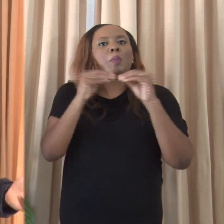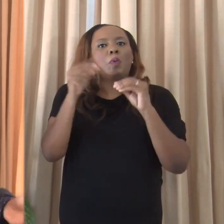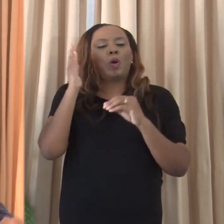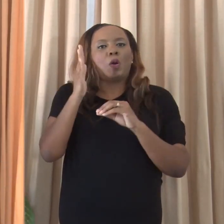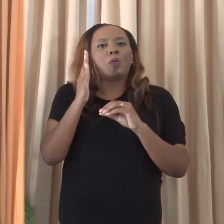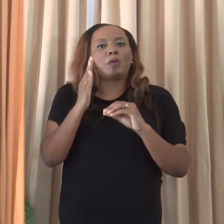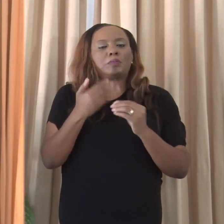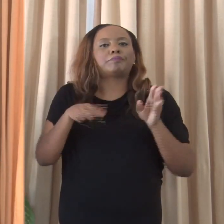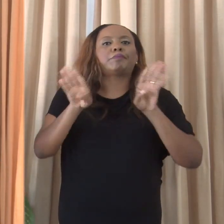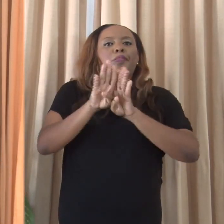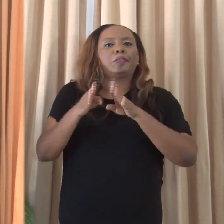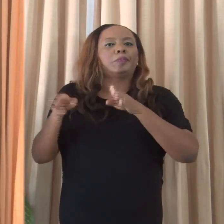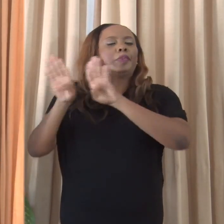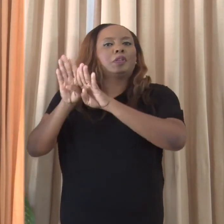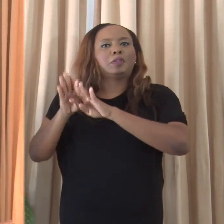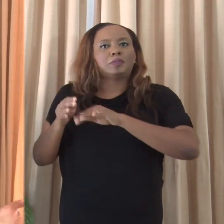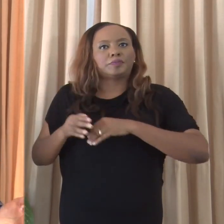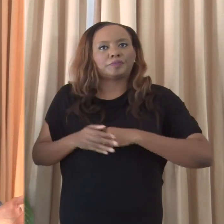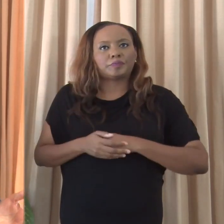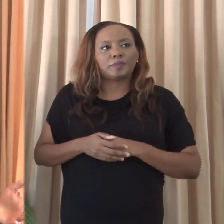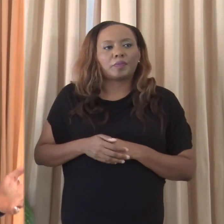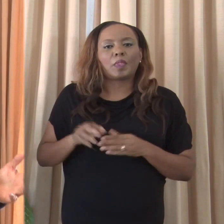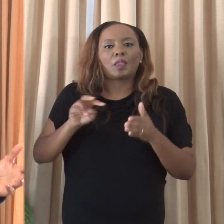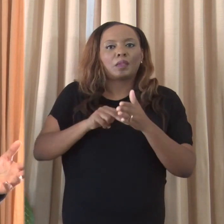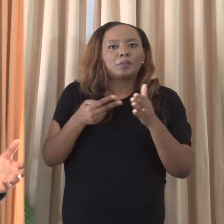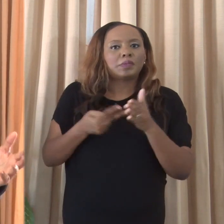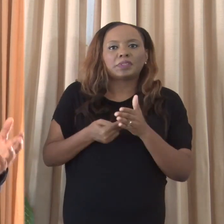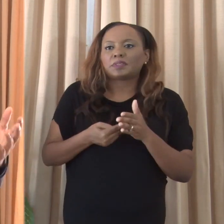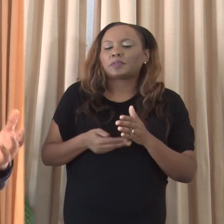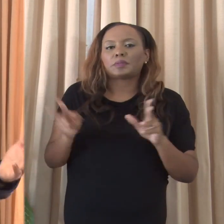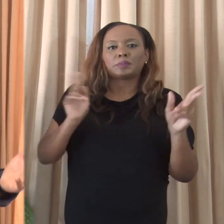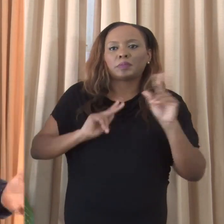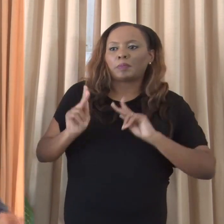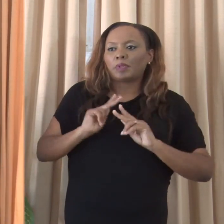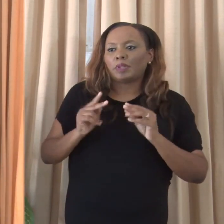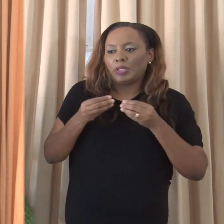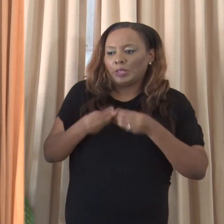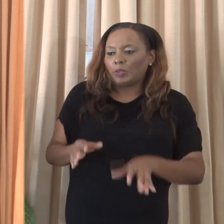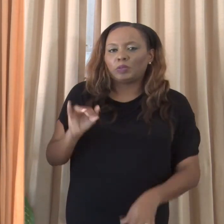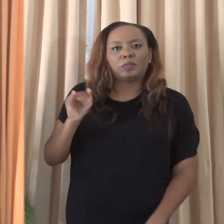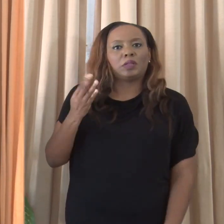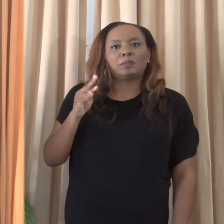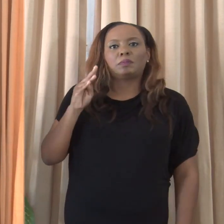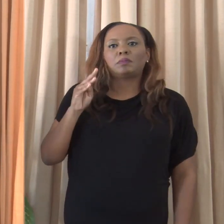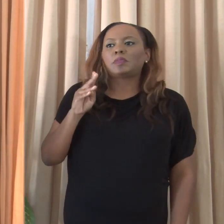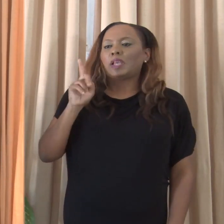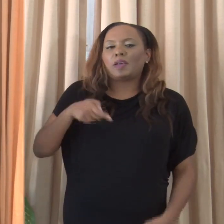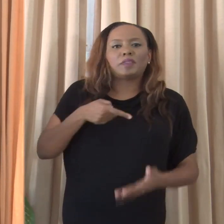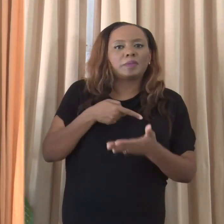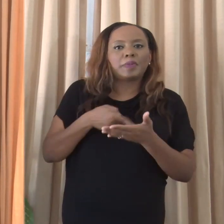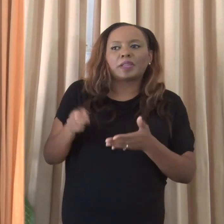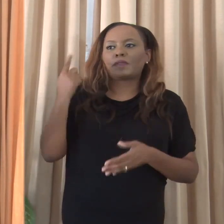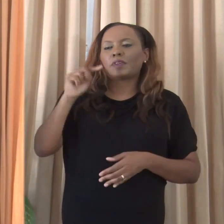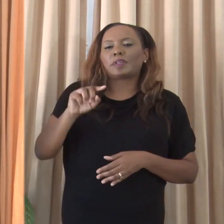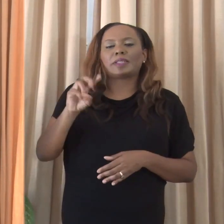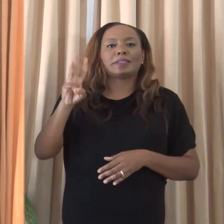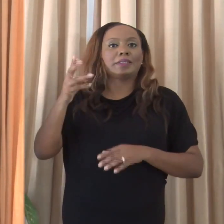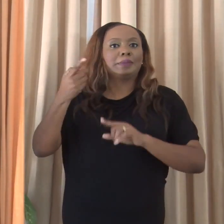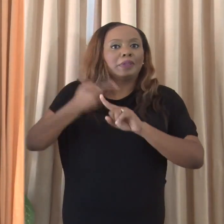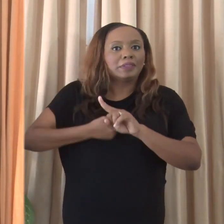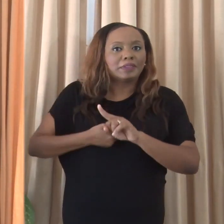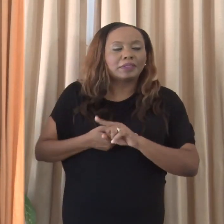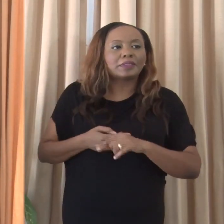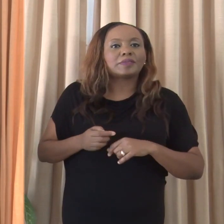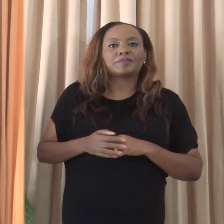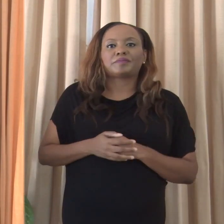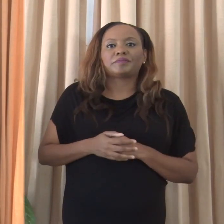be a provision made for those people for at least 6 months for severance payment. And again, on Friday, we went to